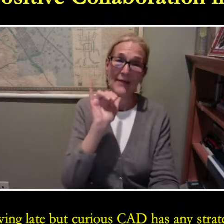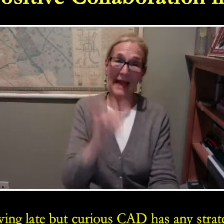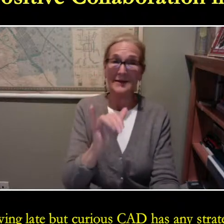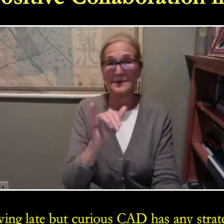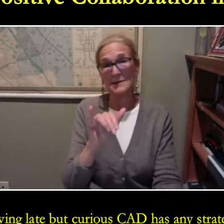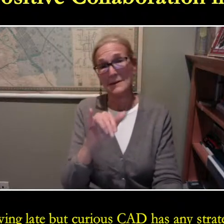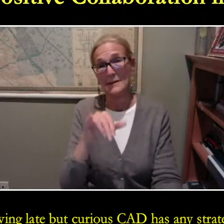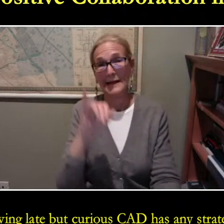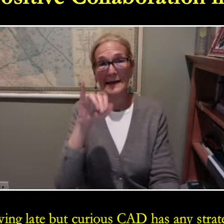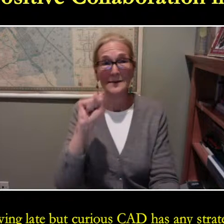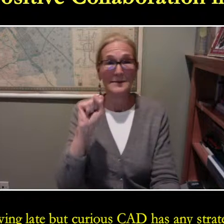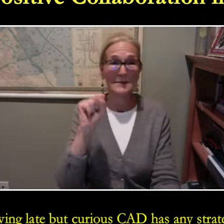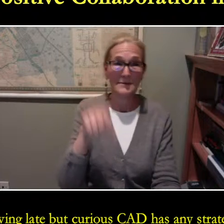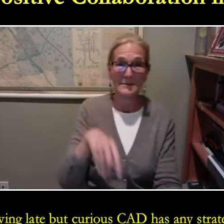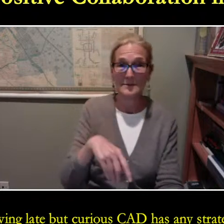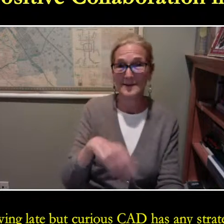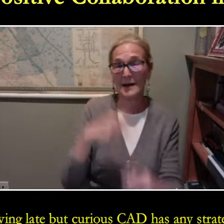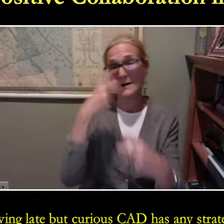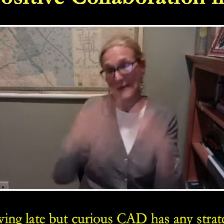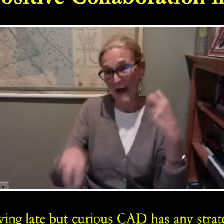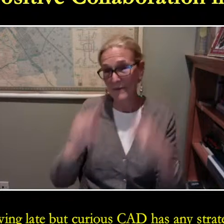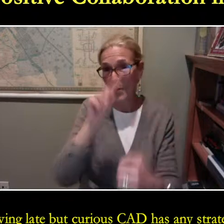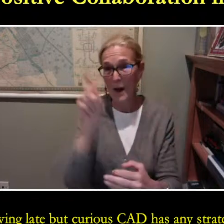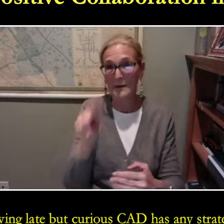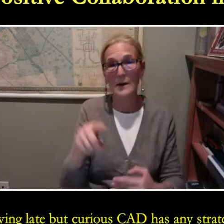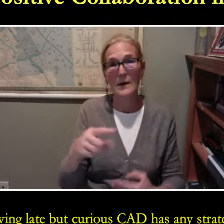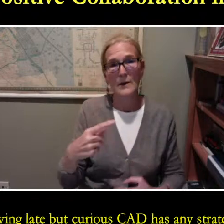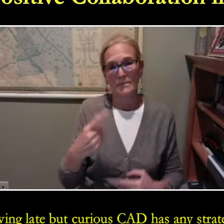But I think